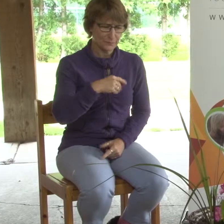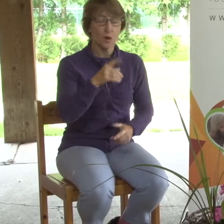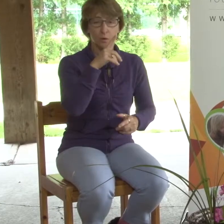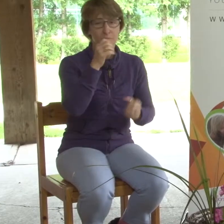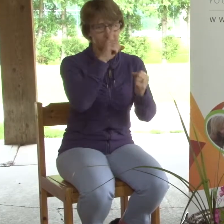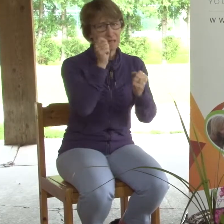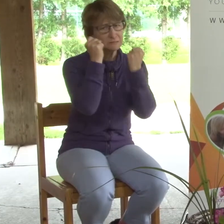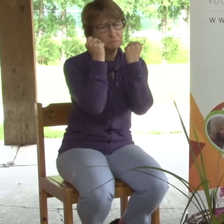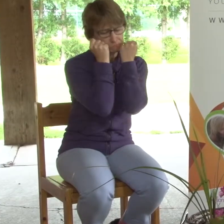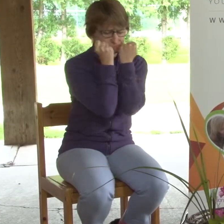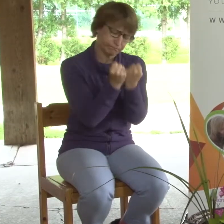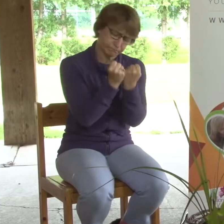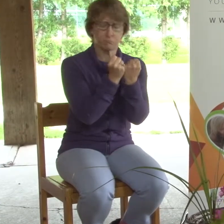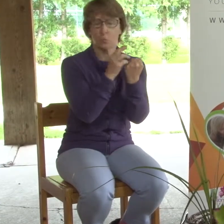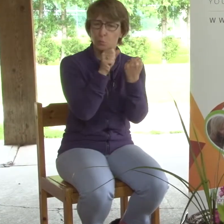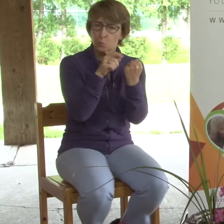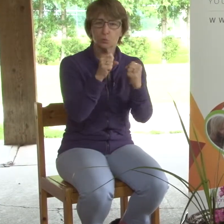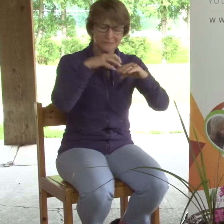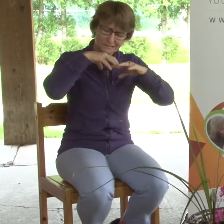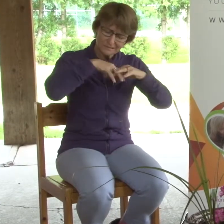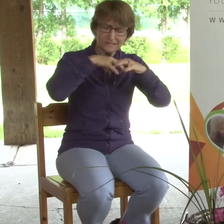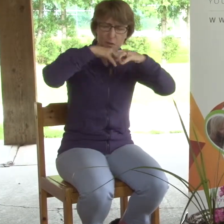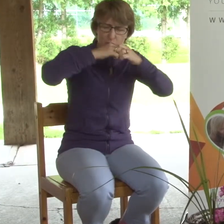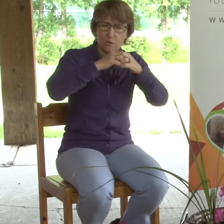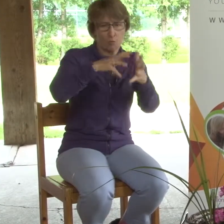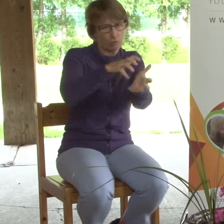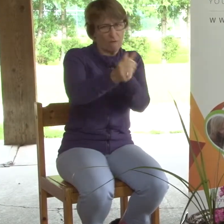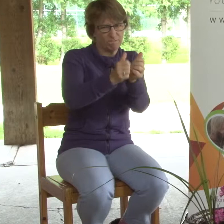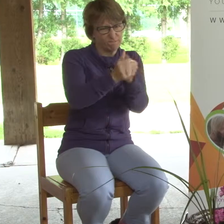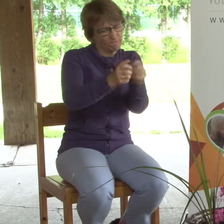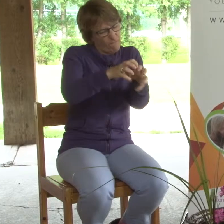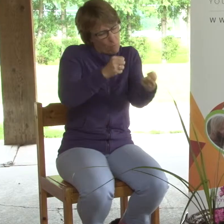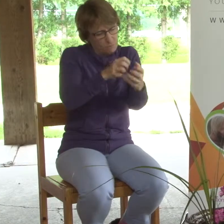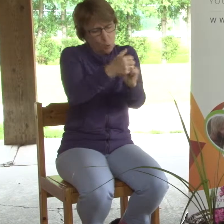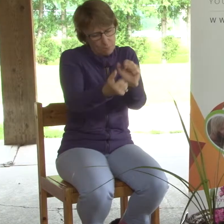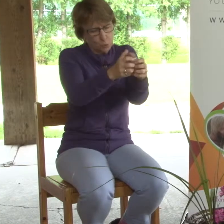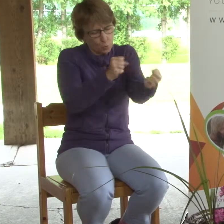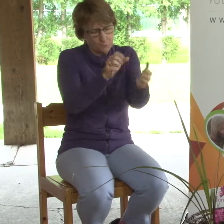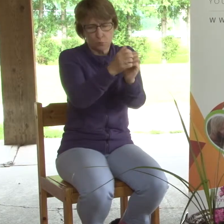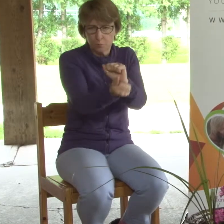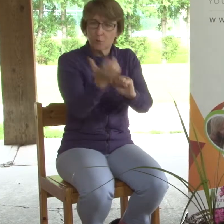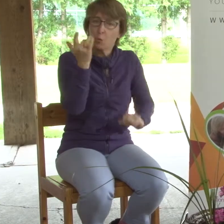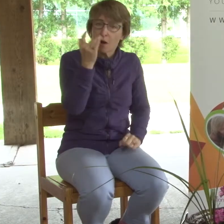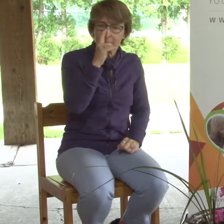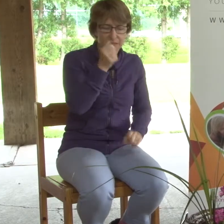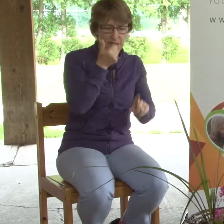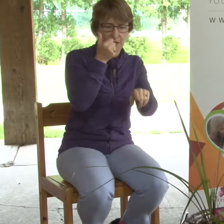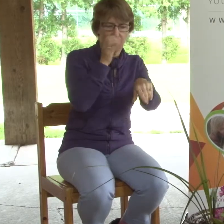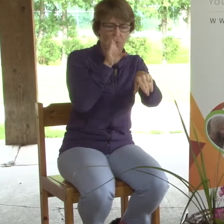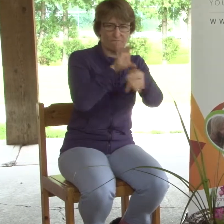root growth, I'm going to tear at it. Treat it rough, because in the end, it'll